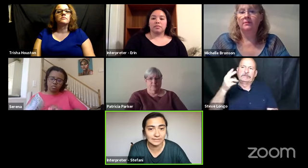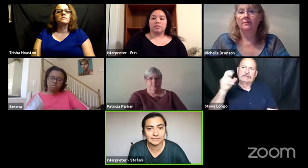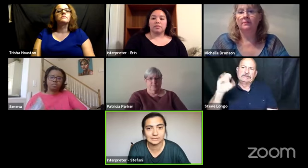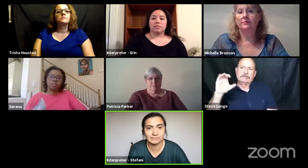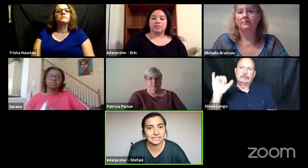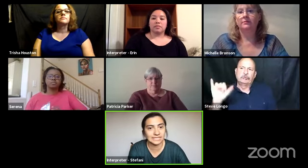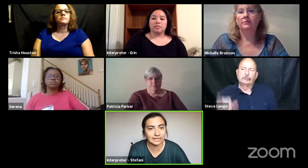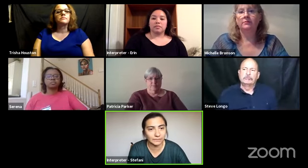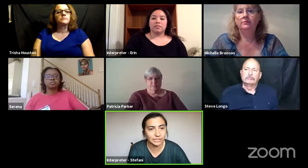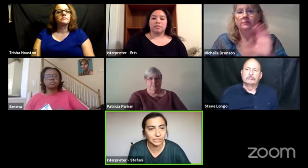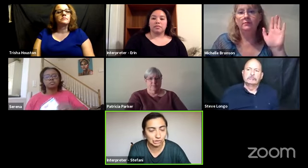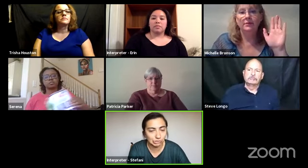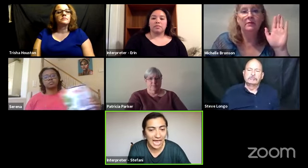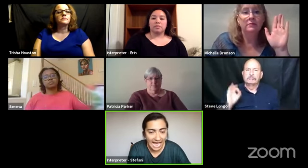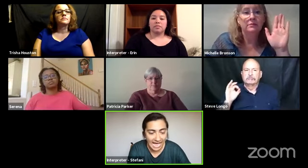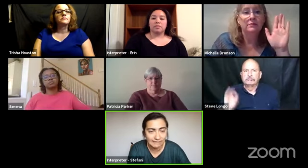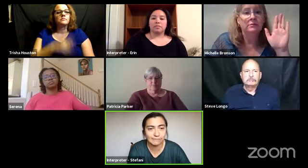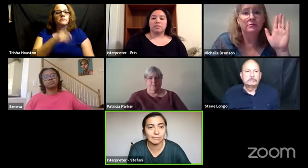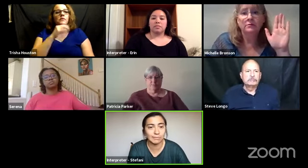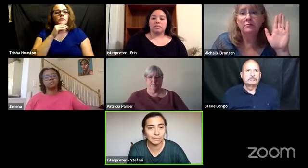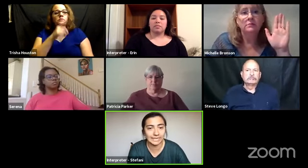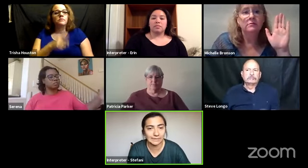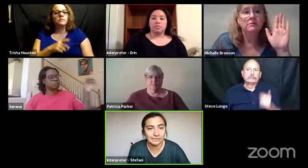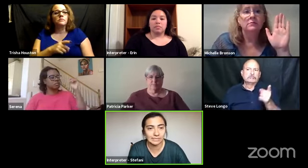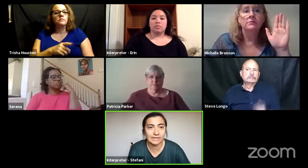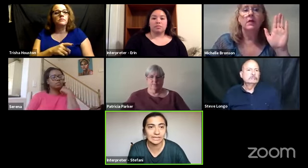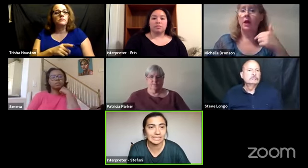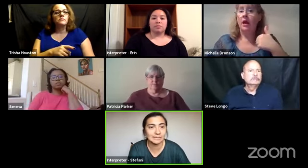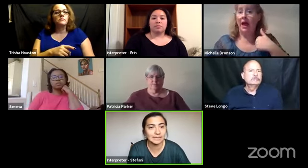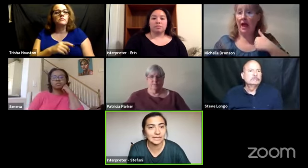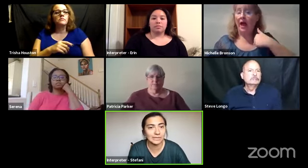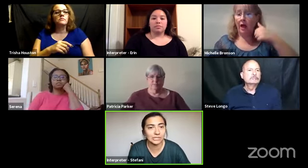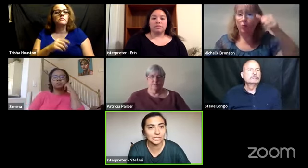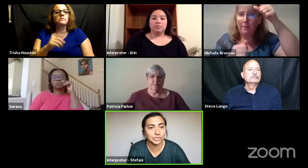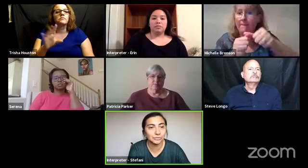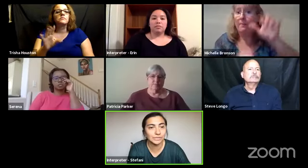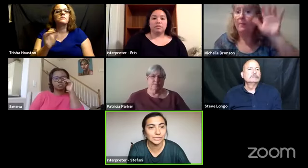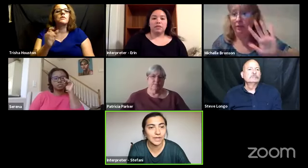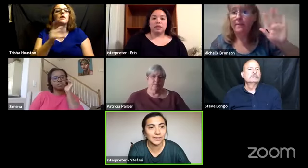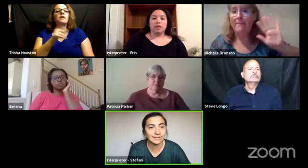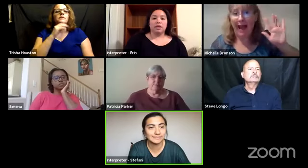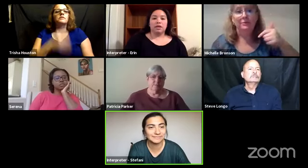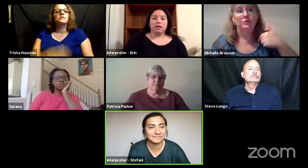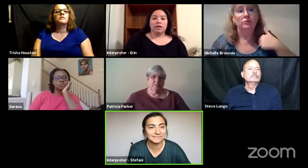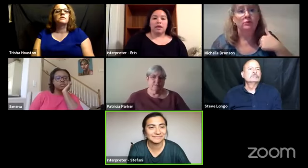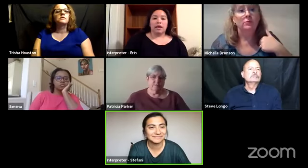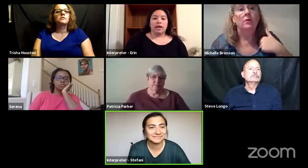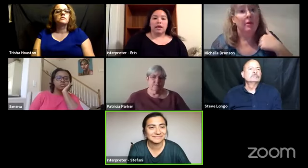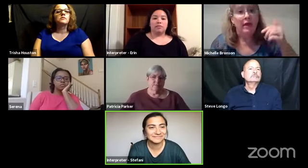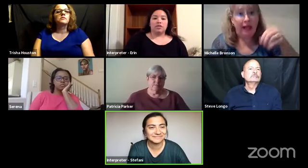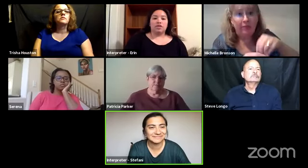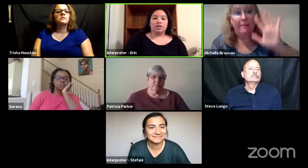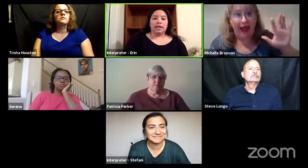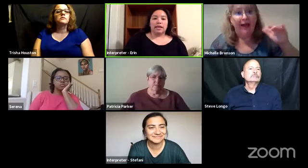nonprofits in the state of California do have board emails, so I think that's something that we should do as well. And Michelle saying, I